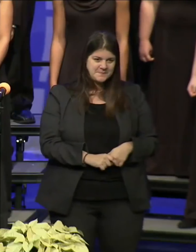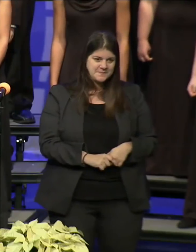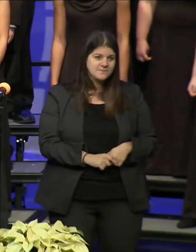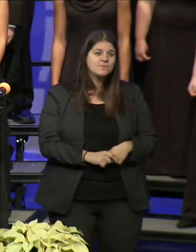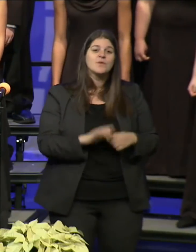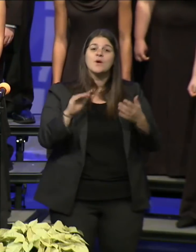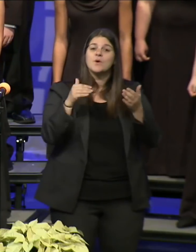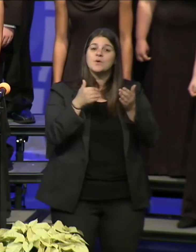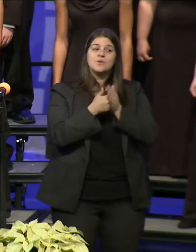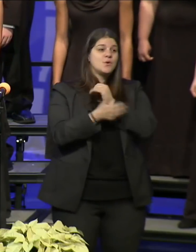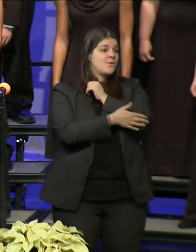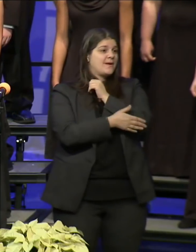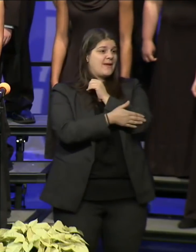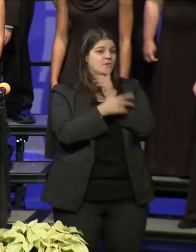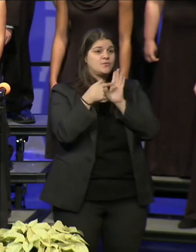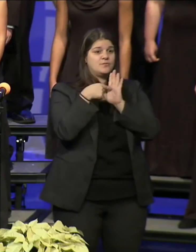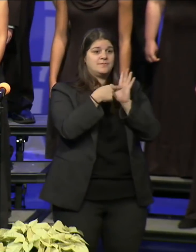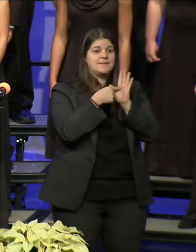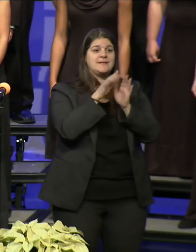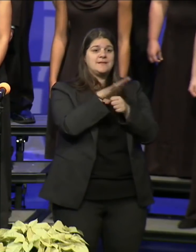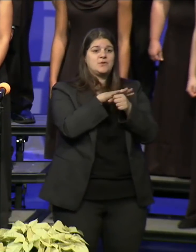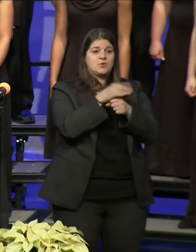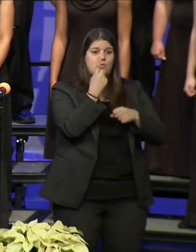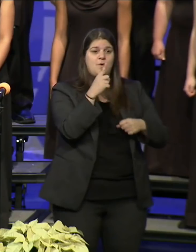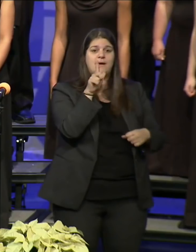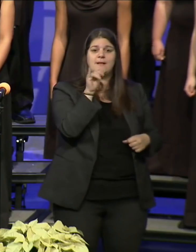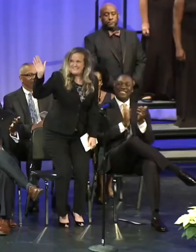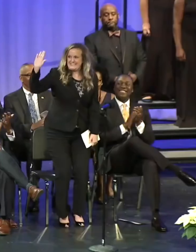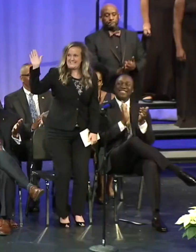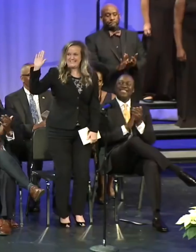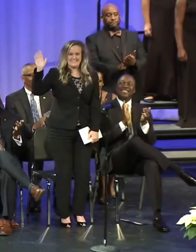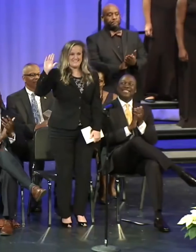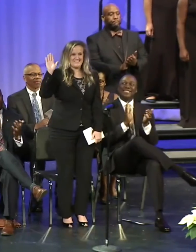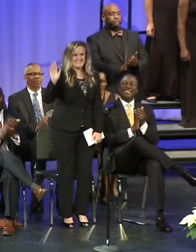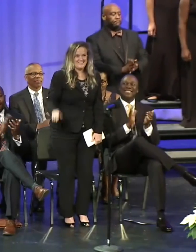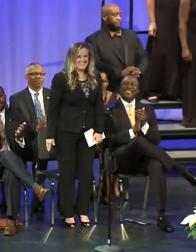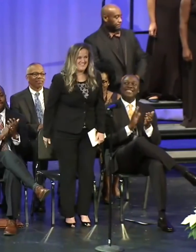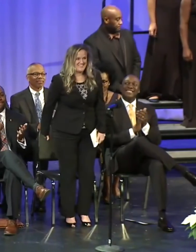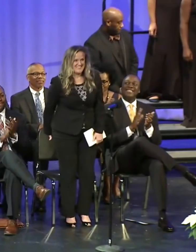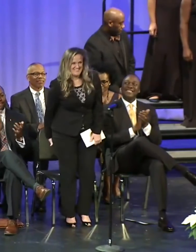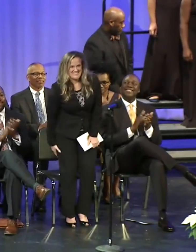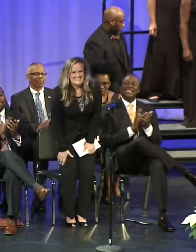Our new County Council representative for District 1, Liz Walsh.